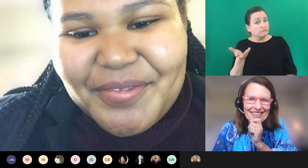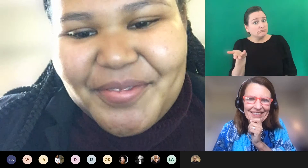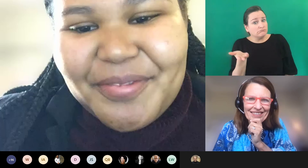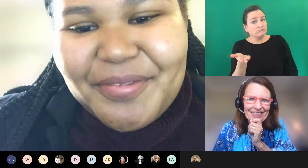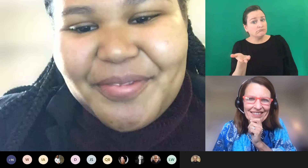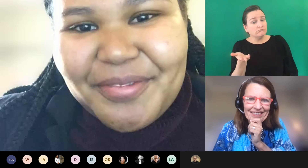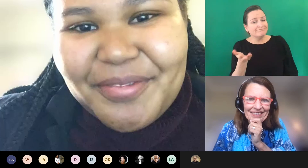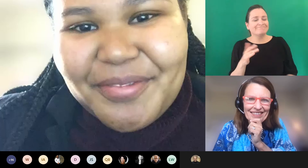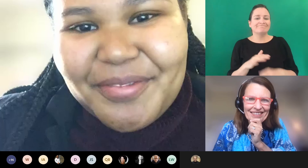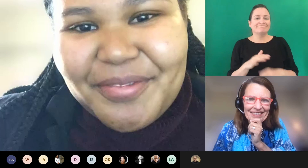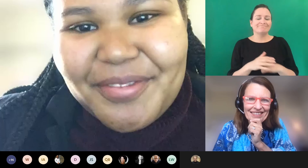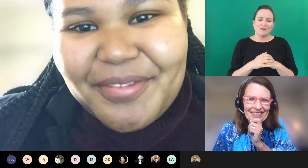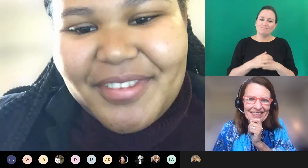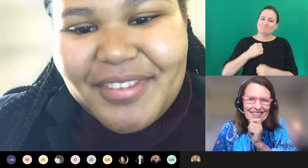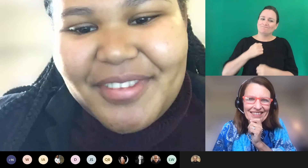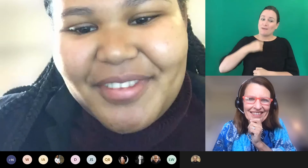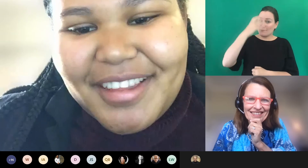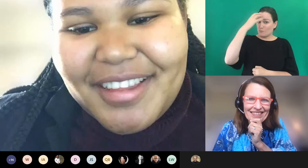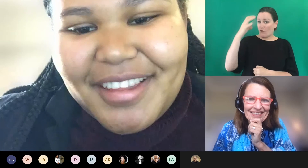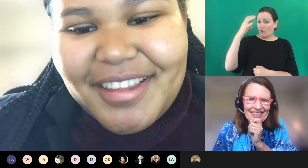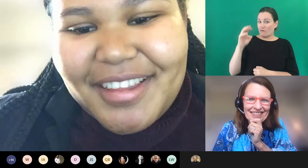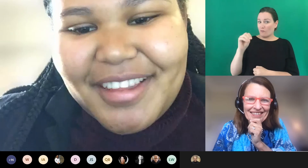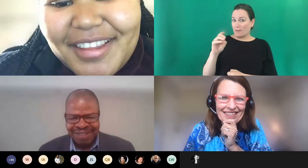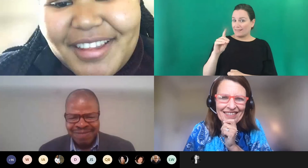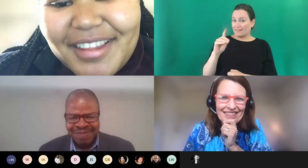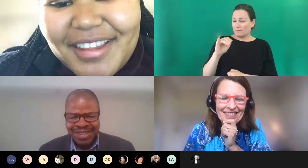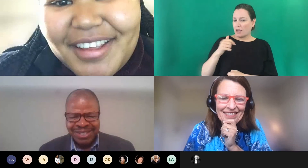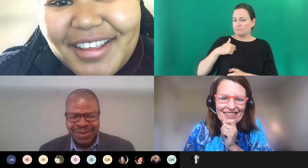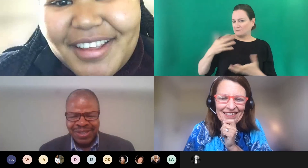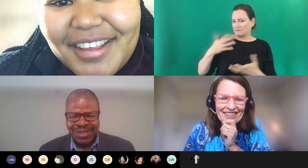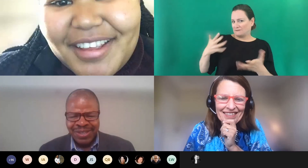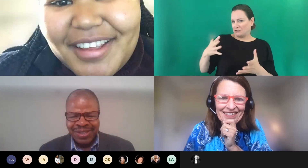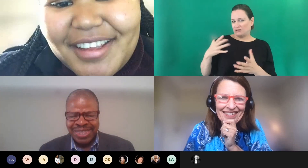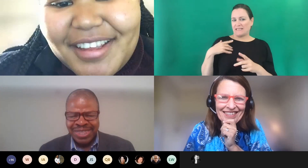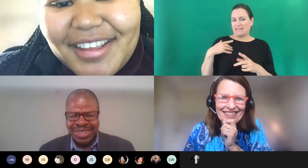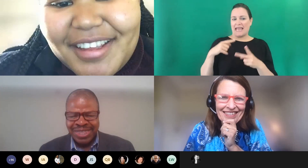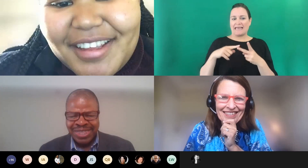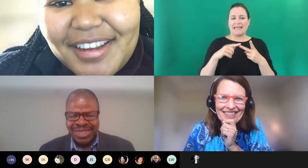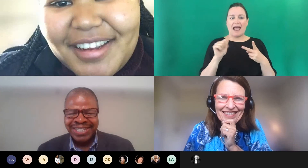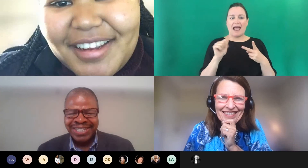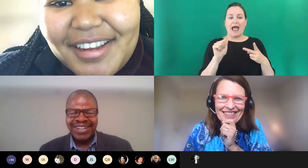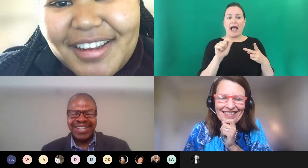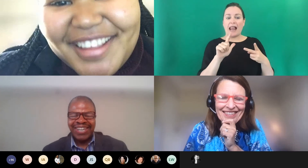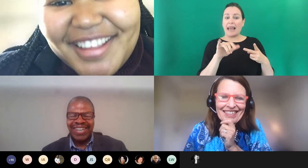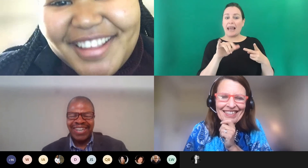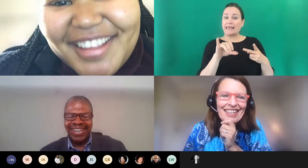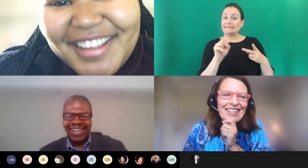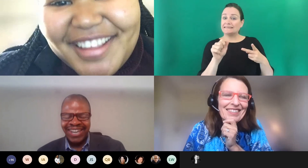myself and Alyssa. So thank you very much. Okay.